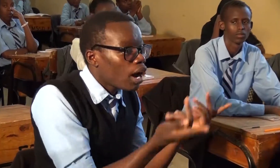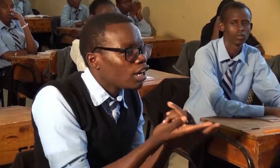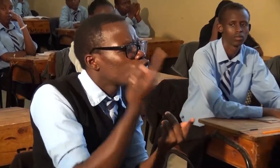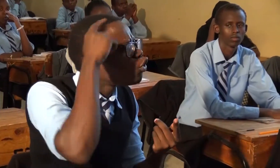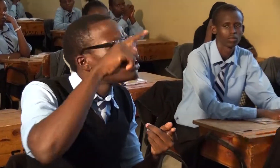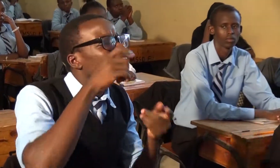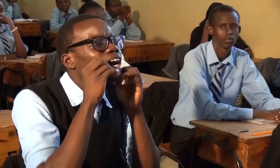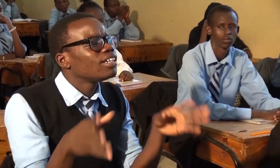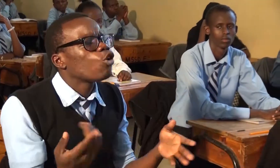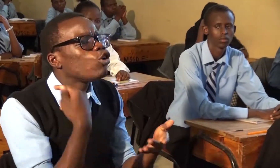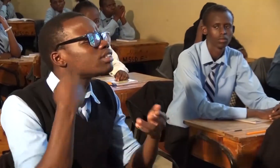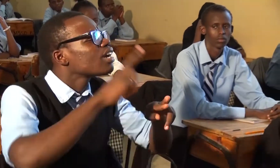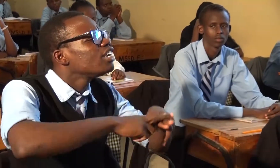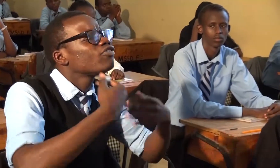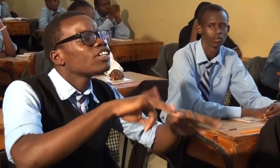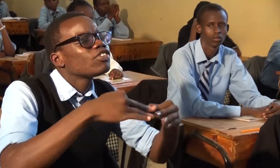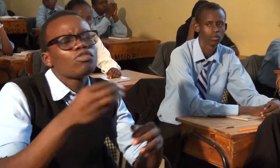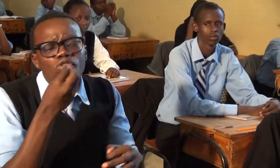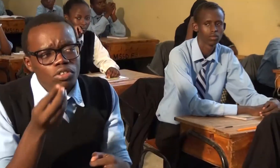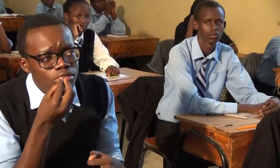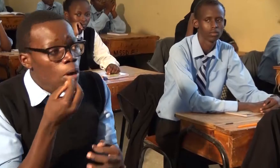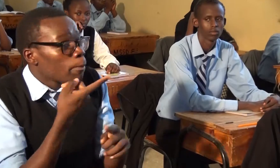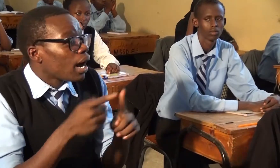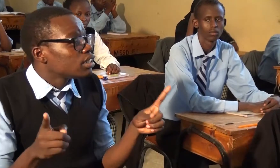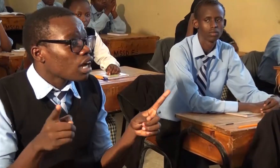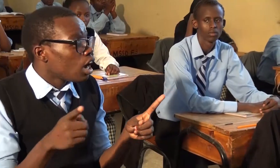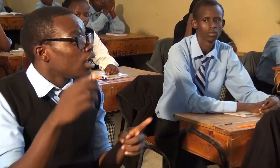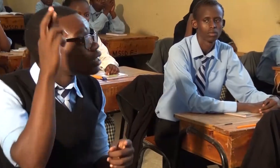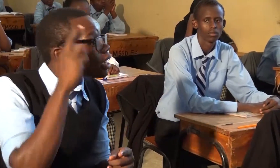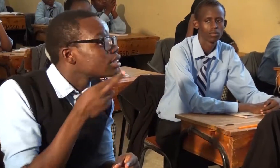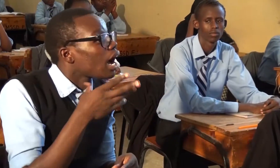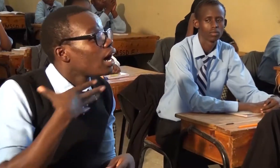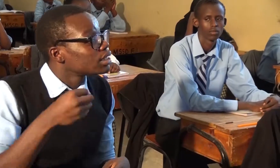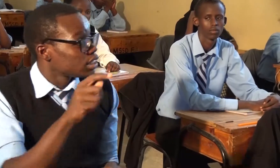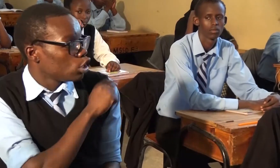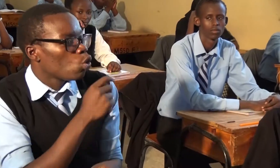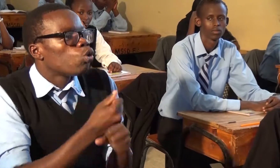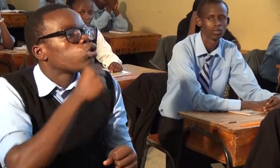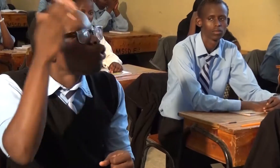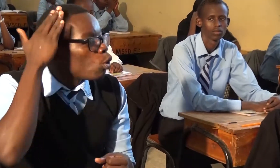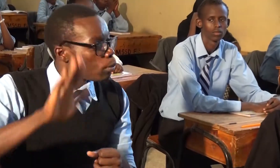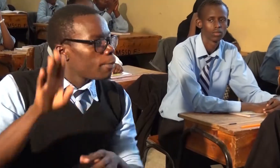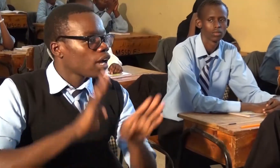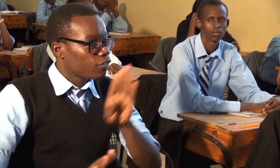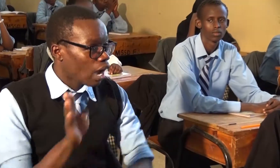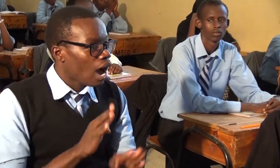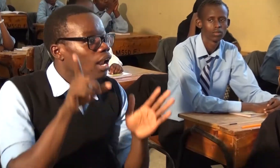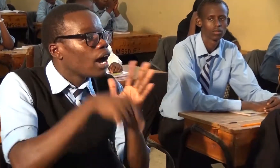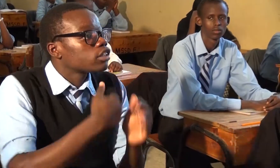bad for that old stand, feel for it, but there is a high to tell who from Mapia Flat,